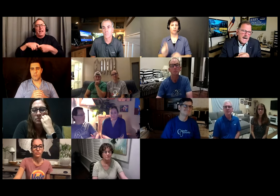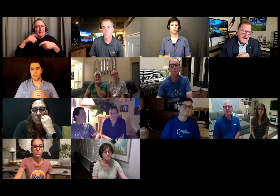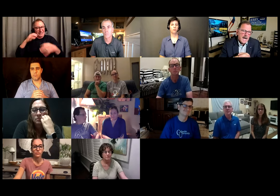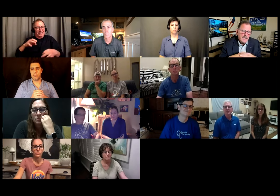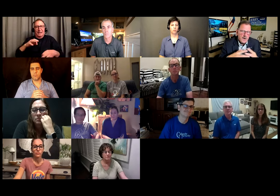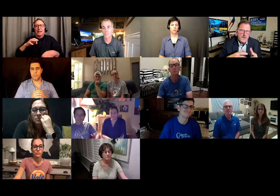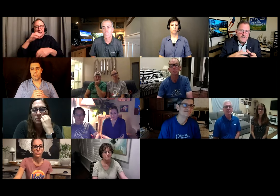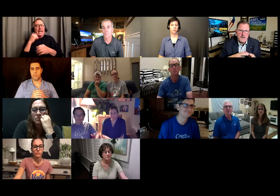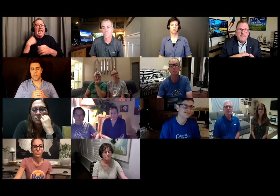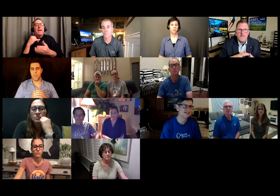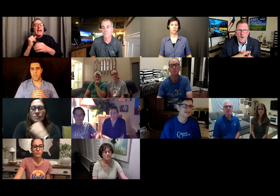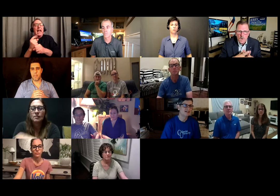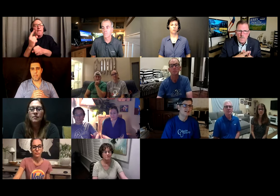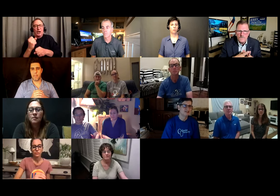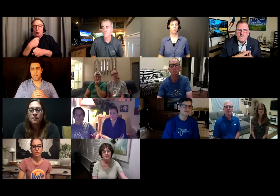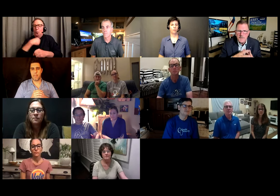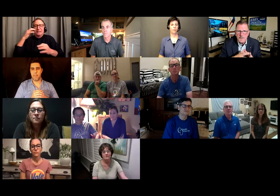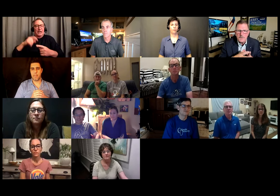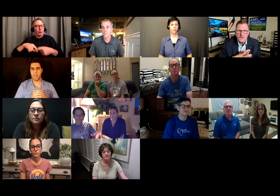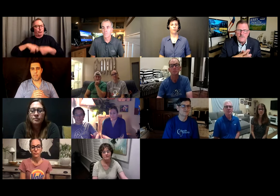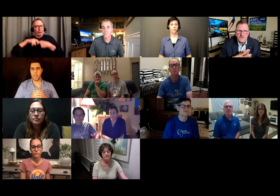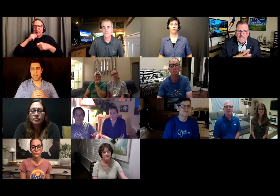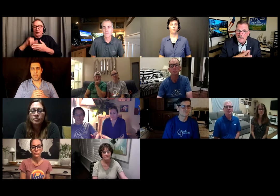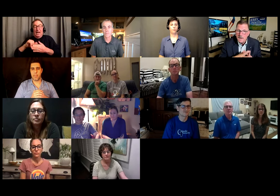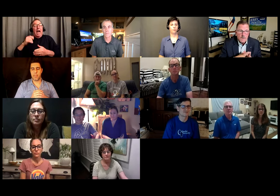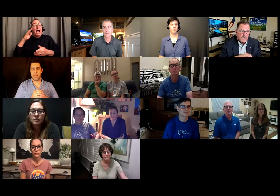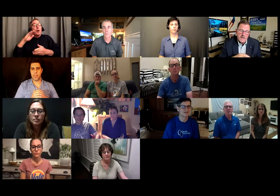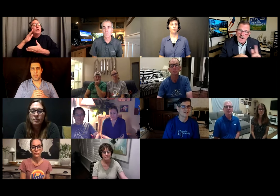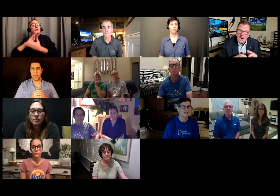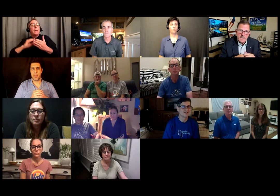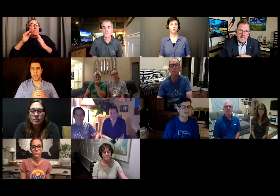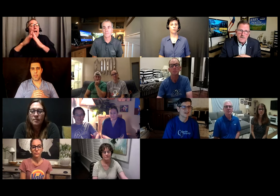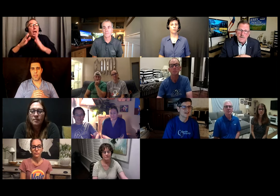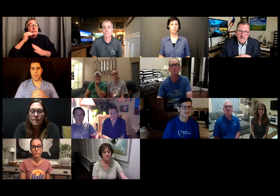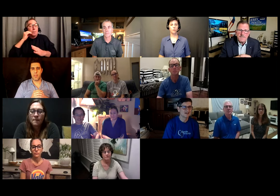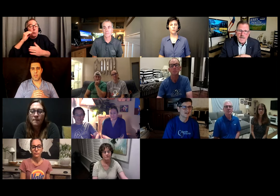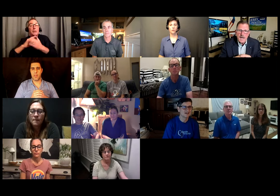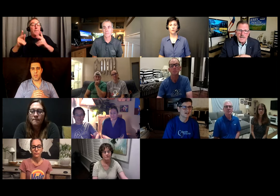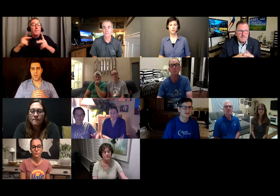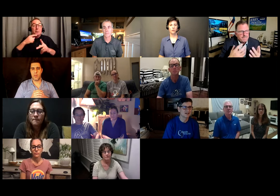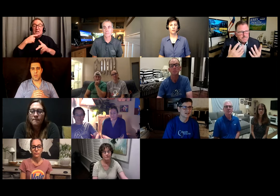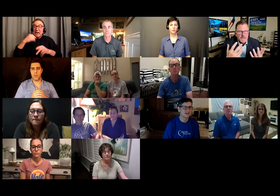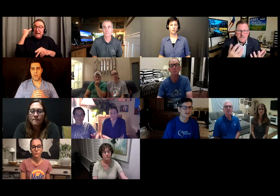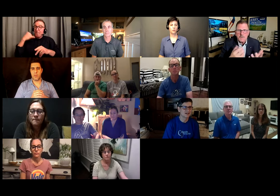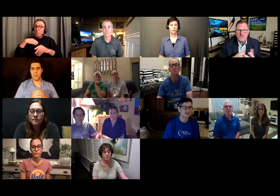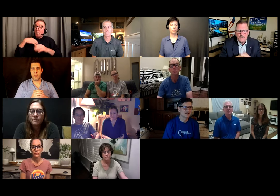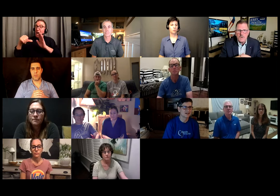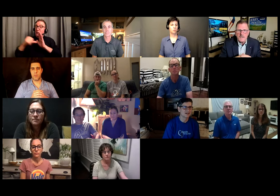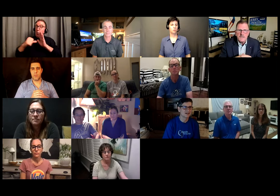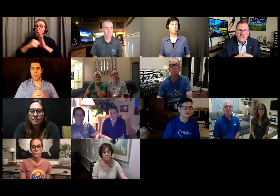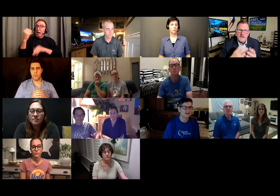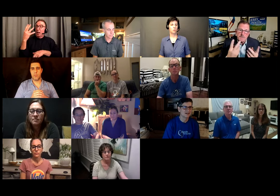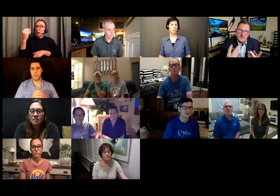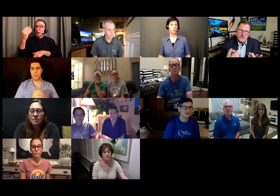And I know of some homes and people who have said, well, if they knock on my door, I'm going to give them candy. That's a personal